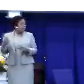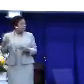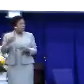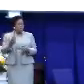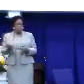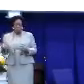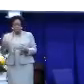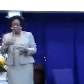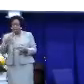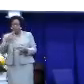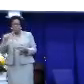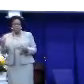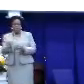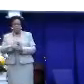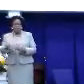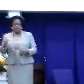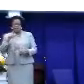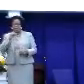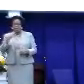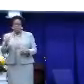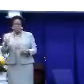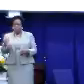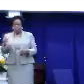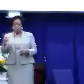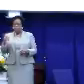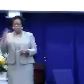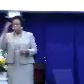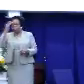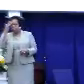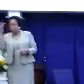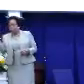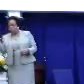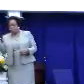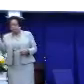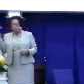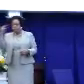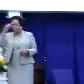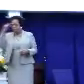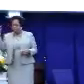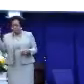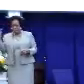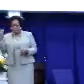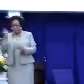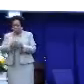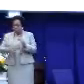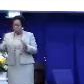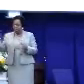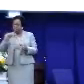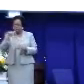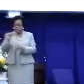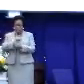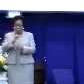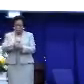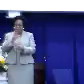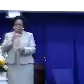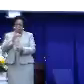that if I don't tell you nothing else, let me tell you this. Just because everybody is doing it don't make it right. Amen. Mm-hmm. Amen. Just